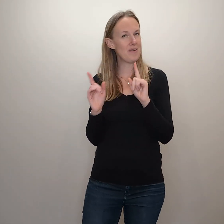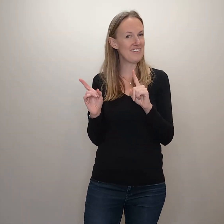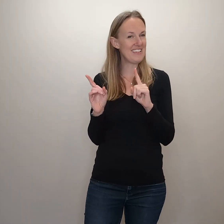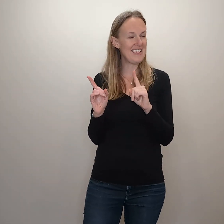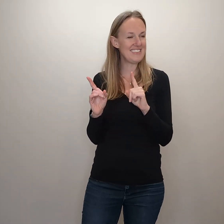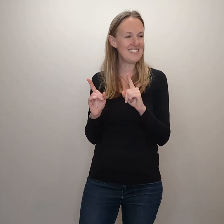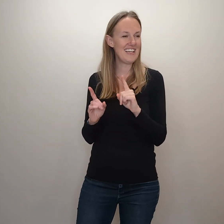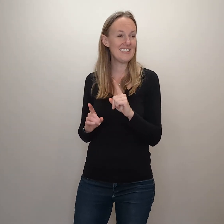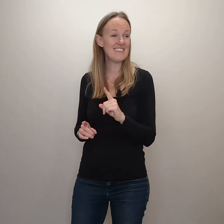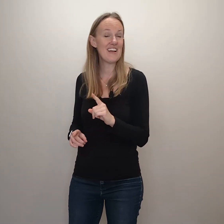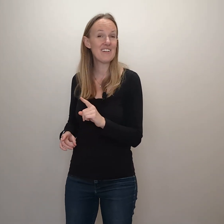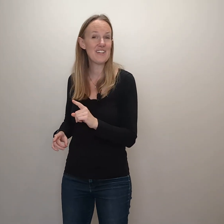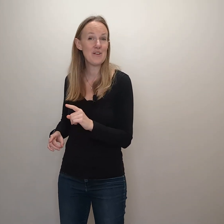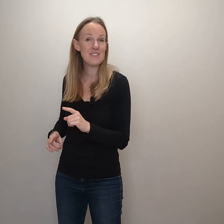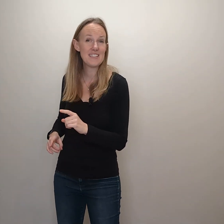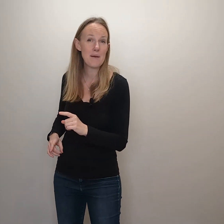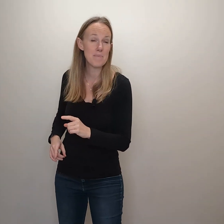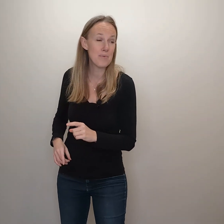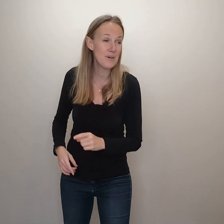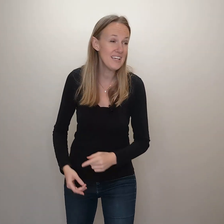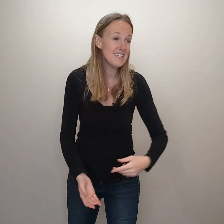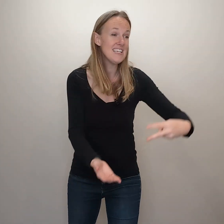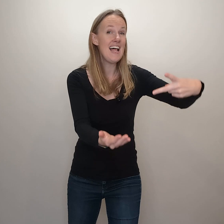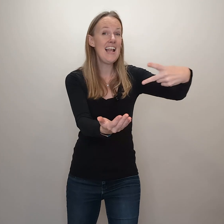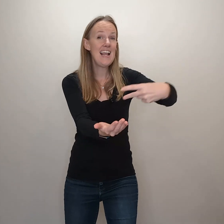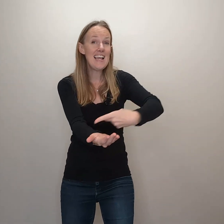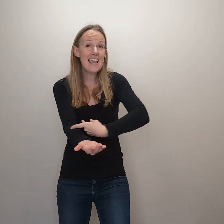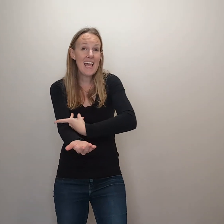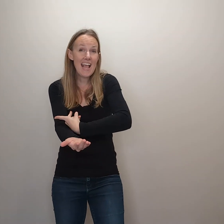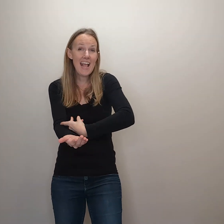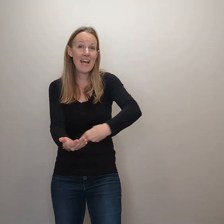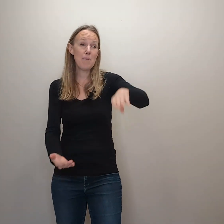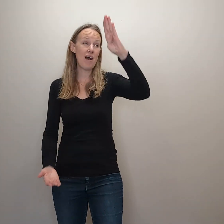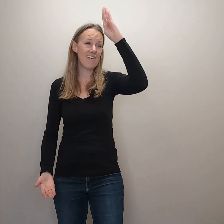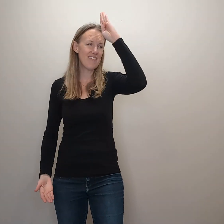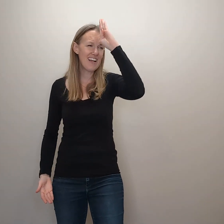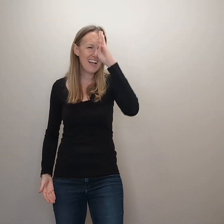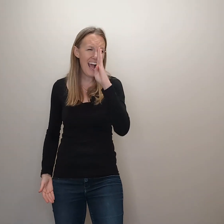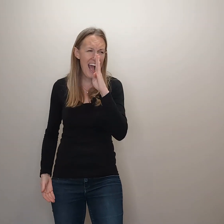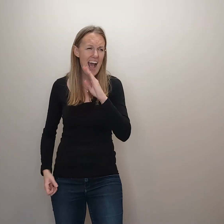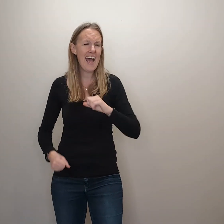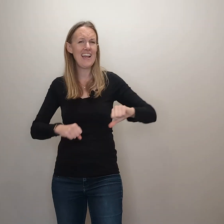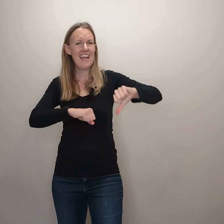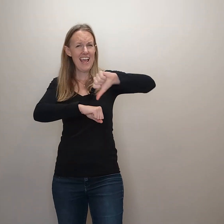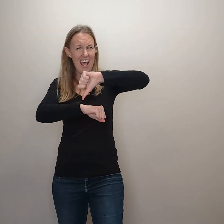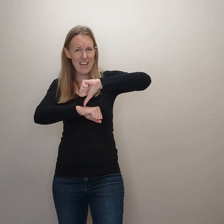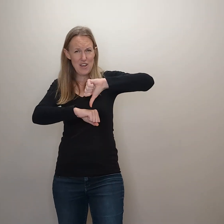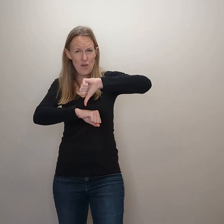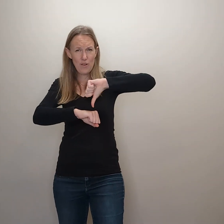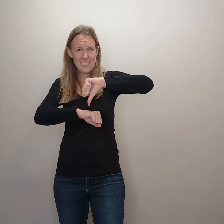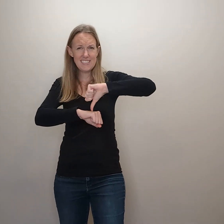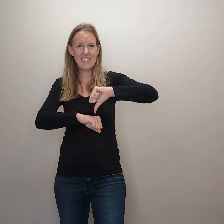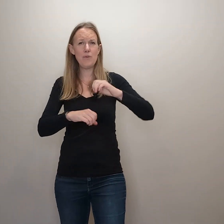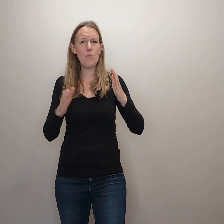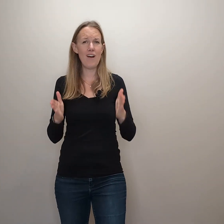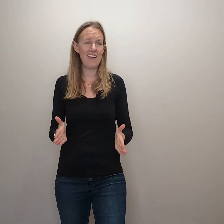learned that yesterday. So now we're going to go into that bridge. Lamb of God, anointed